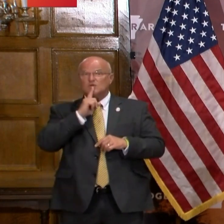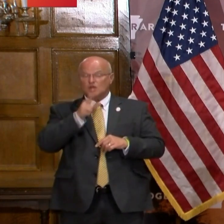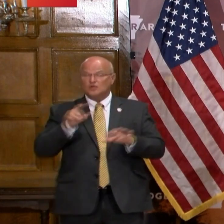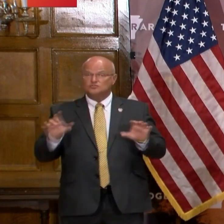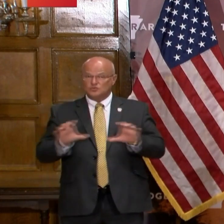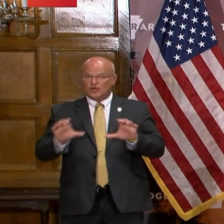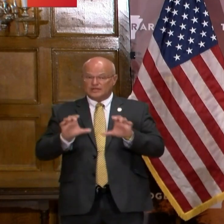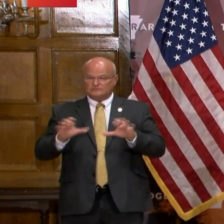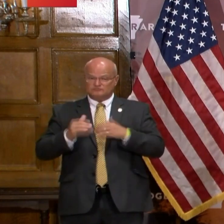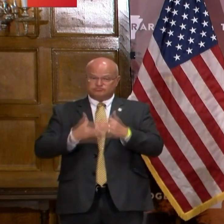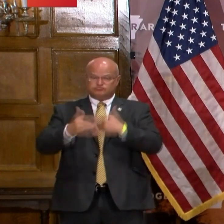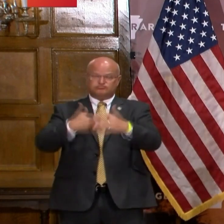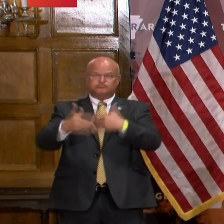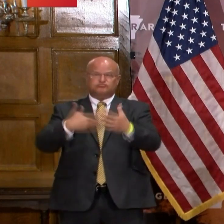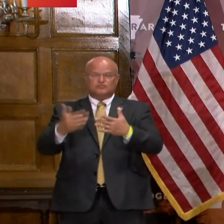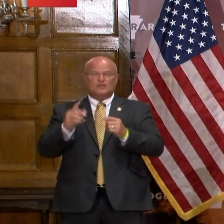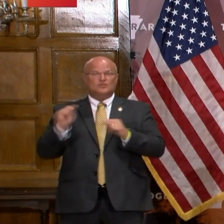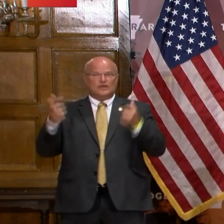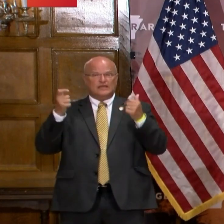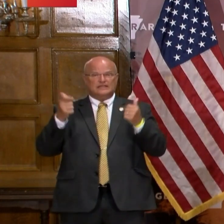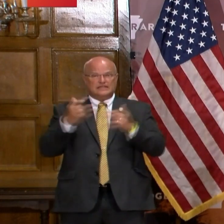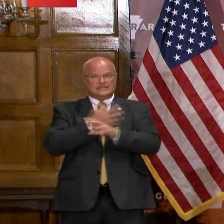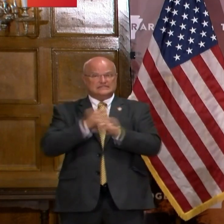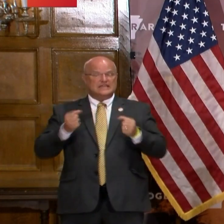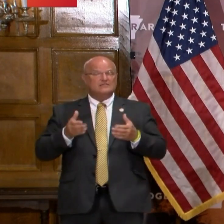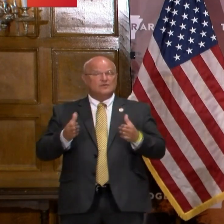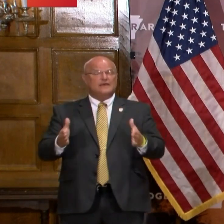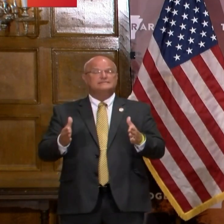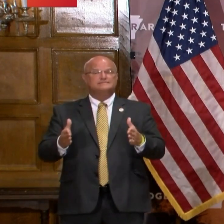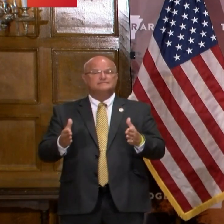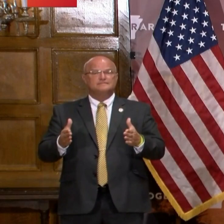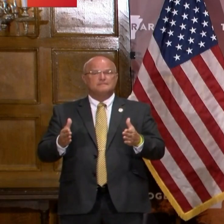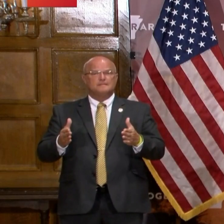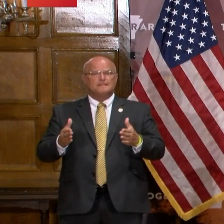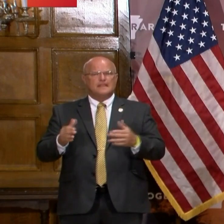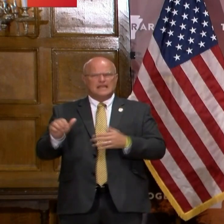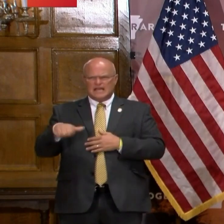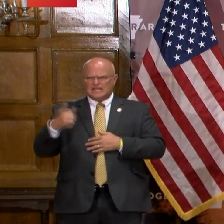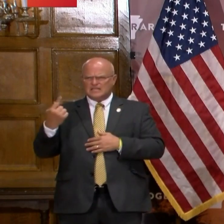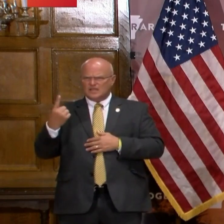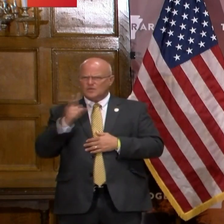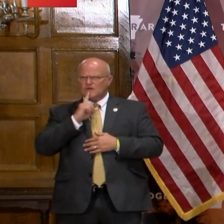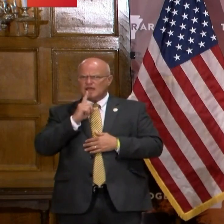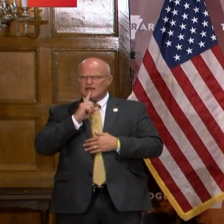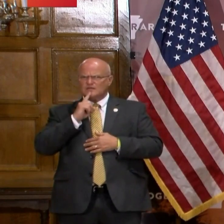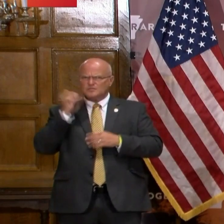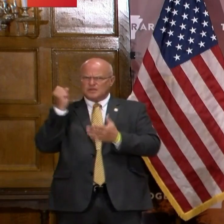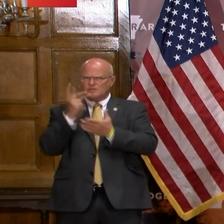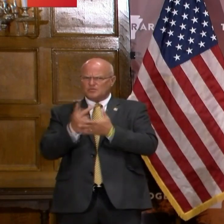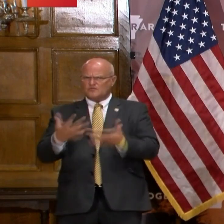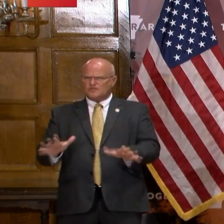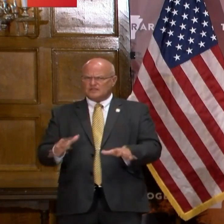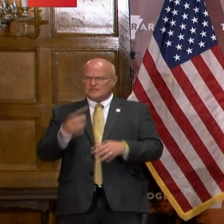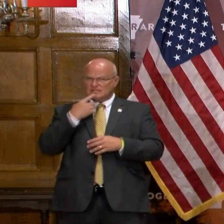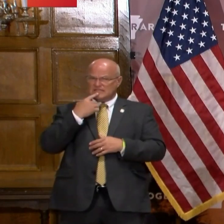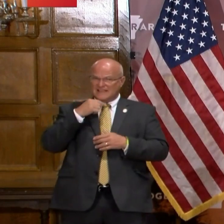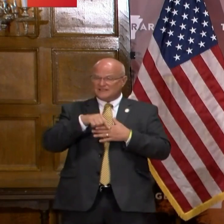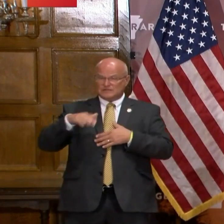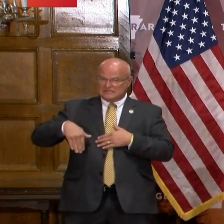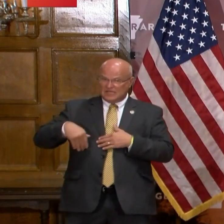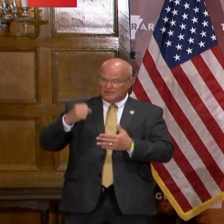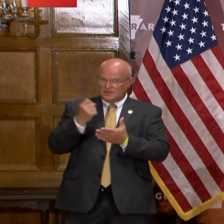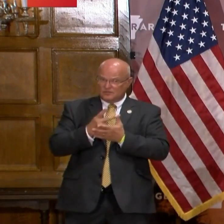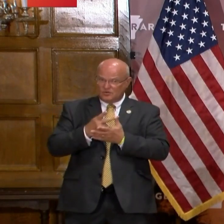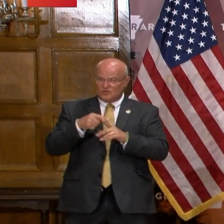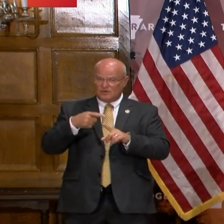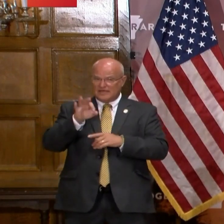are trying to move these out in a safe manner. There's been another one that actually has been approved, but you're saying this one has not